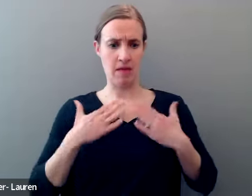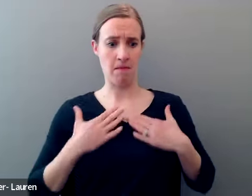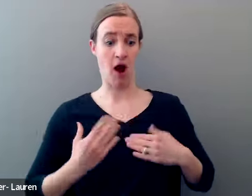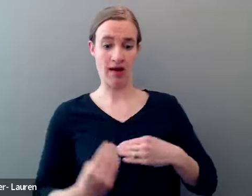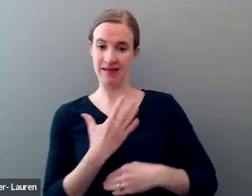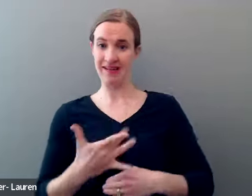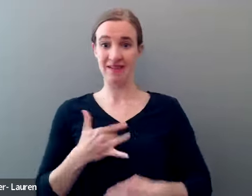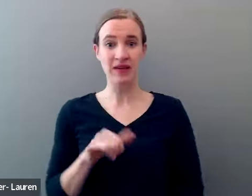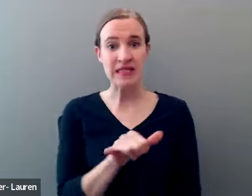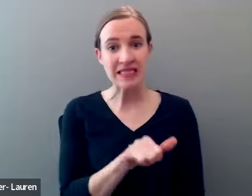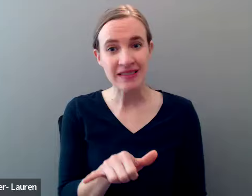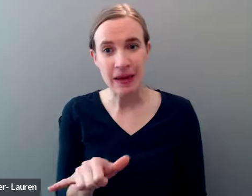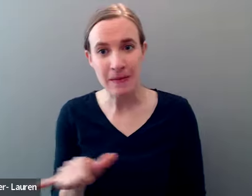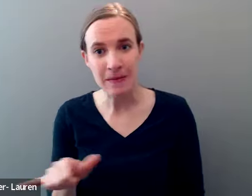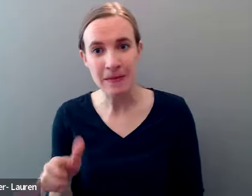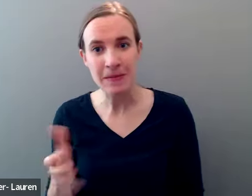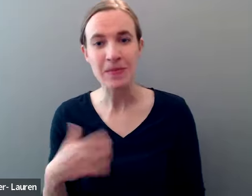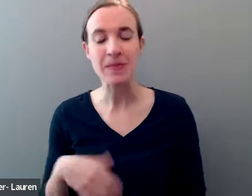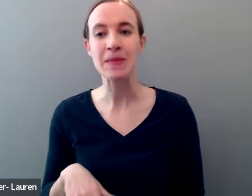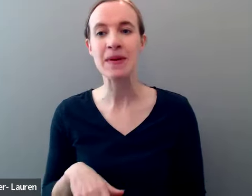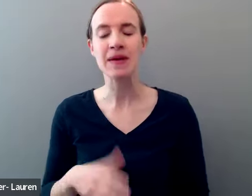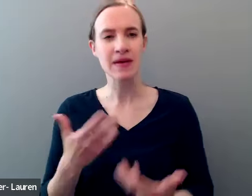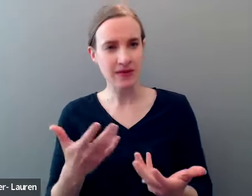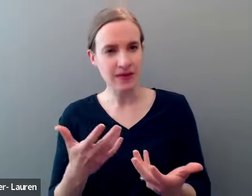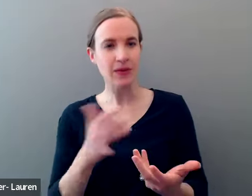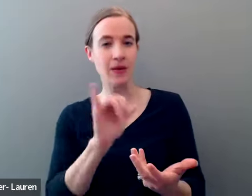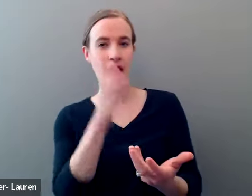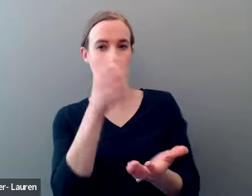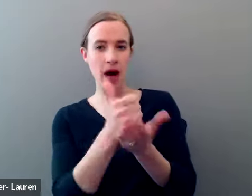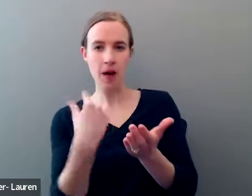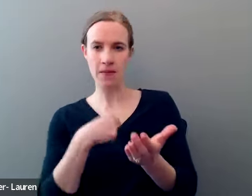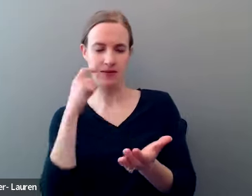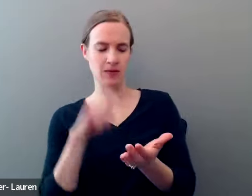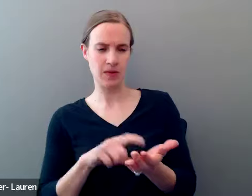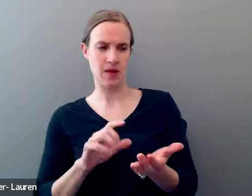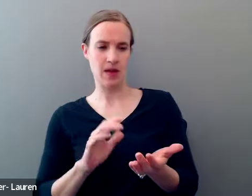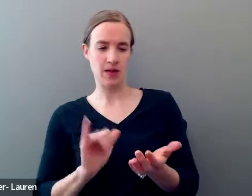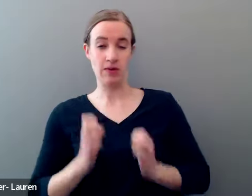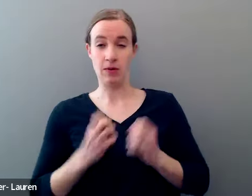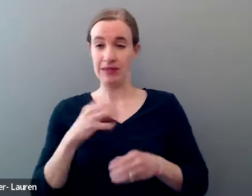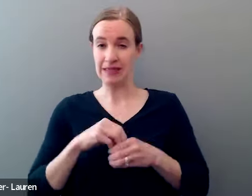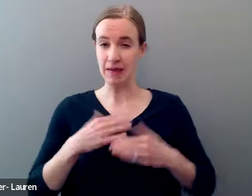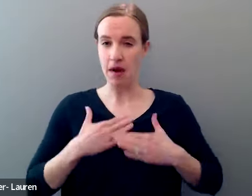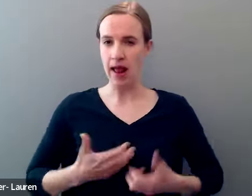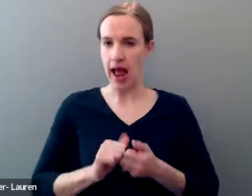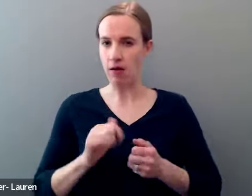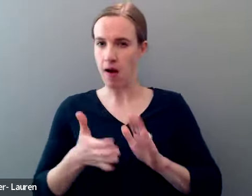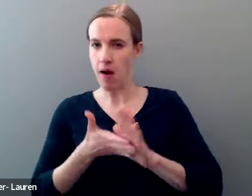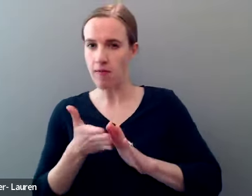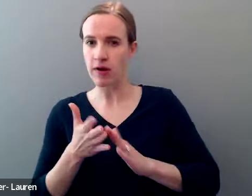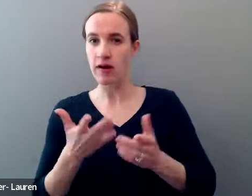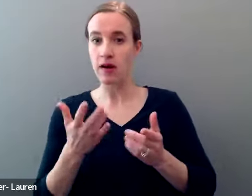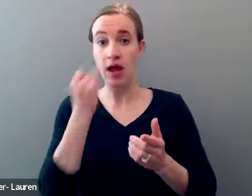in our body operate. And the more we're aware of that, the easier it is